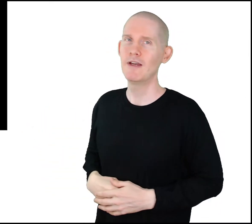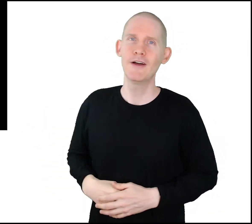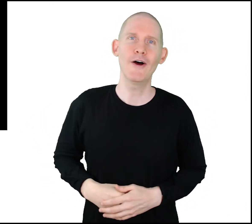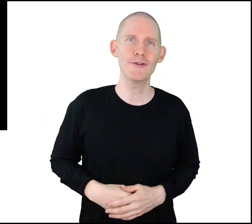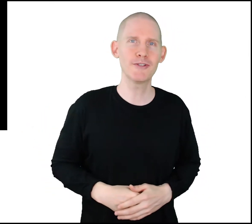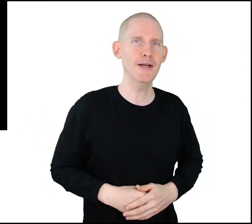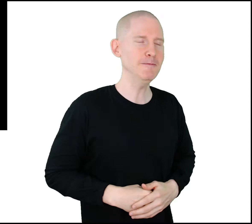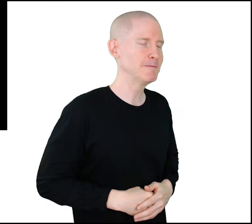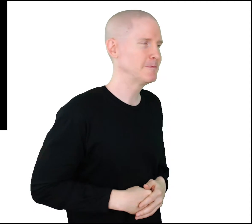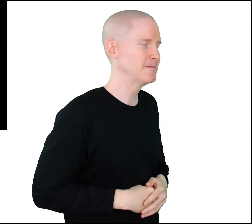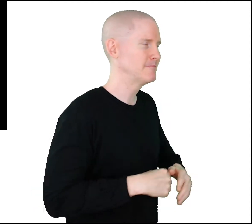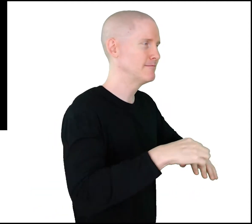Other side.